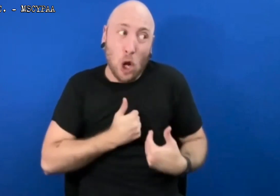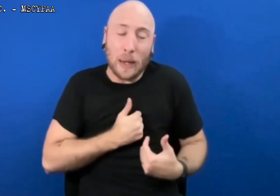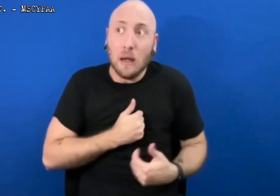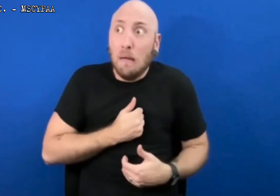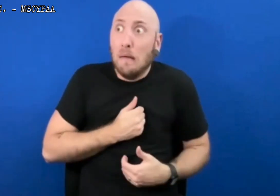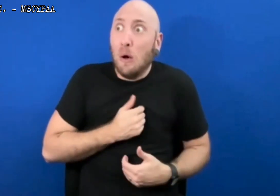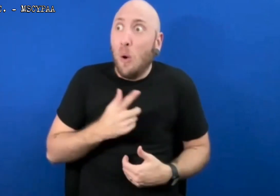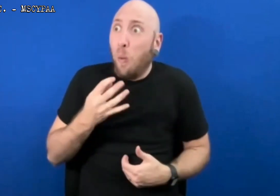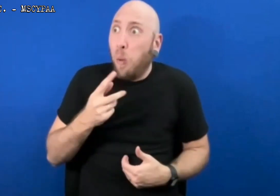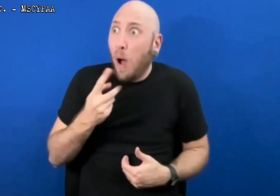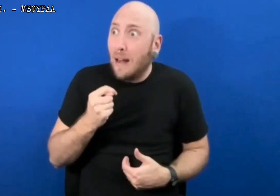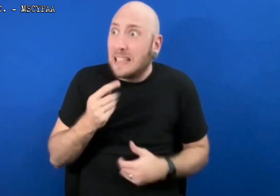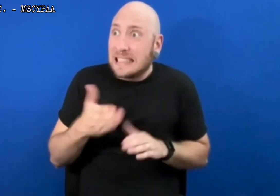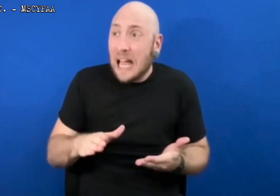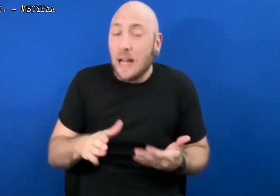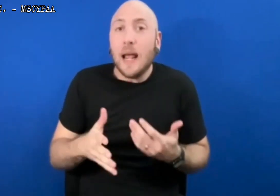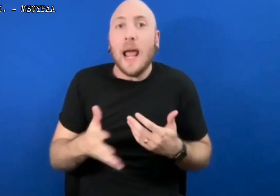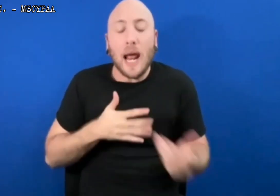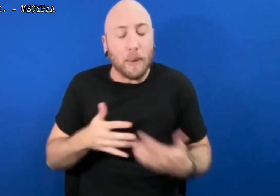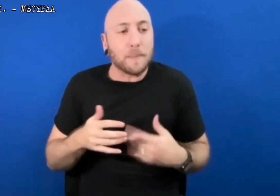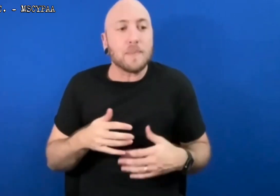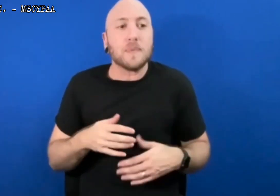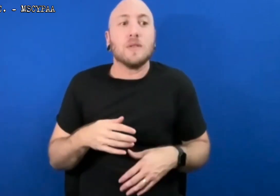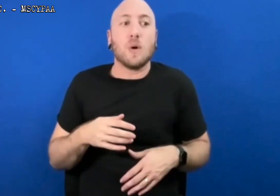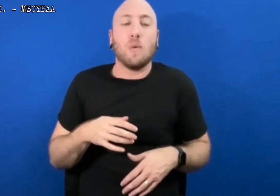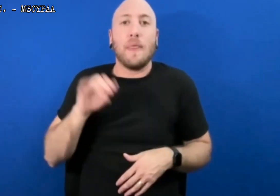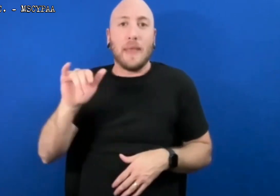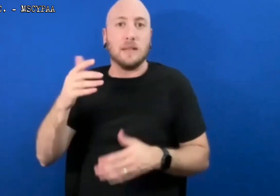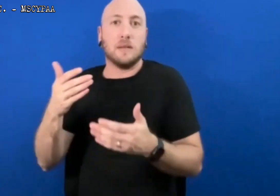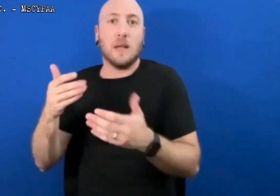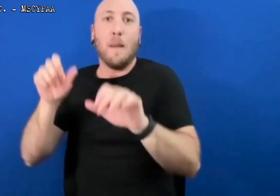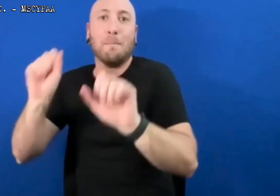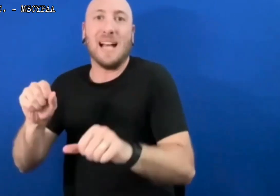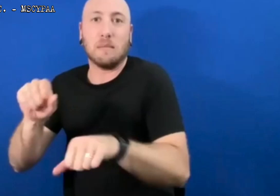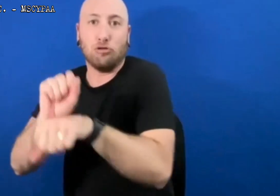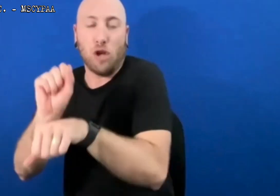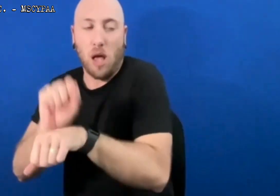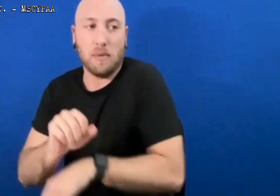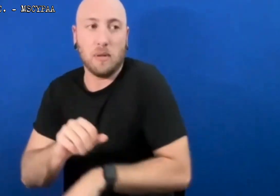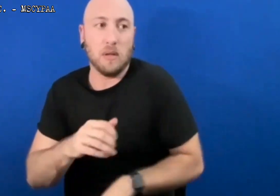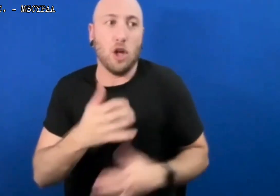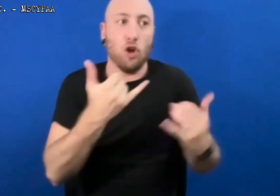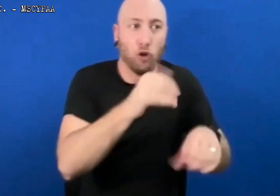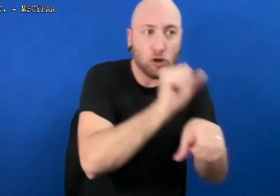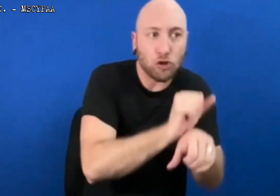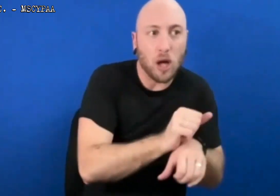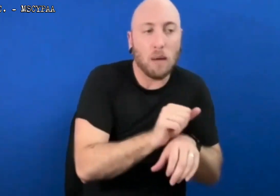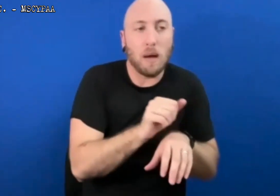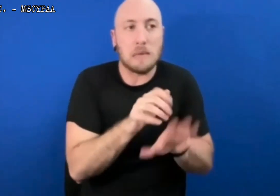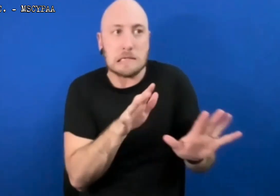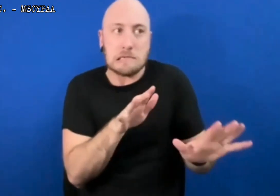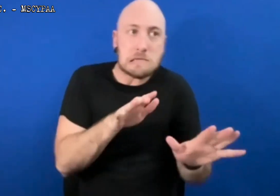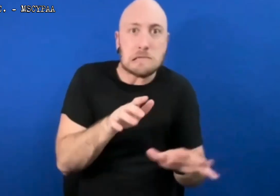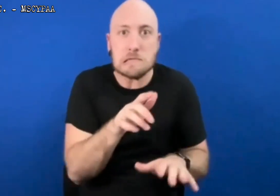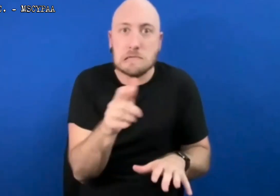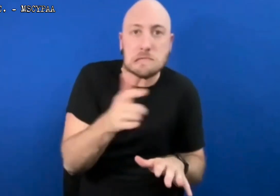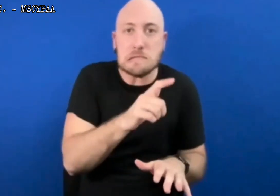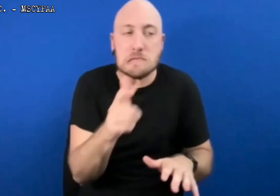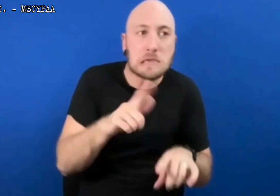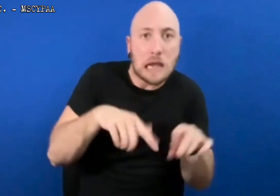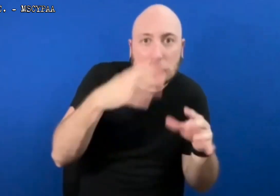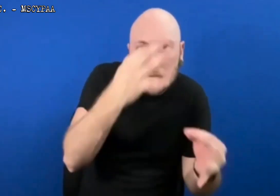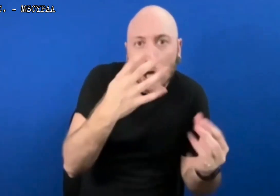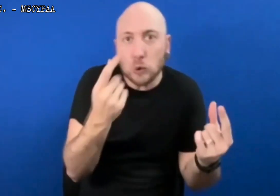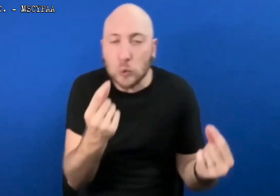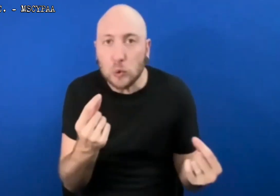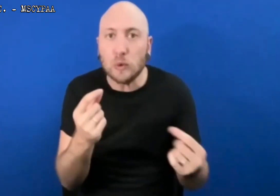later. I'm still going back and forth with the company, negotiating a higher salary and like going back and forth, trying to make the decision. And I'm talking to